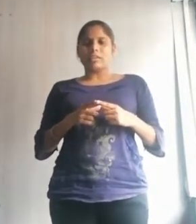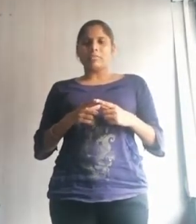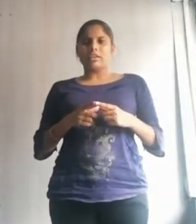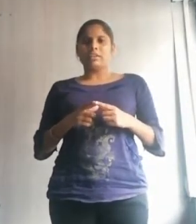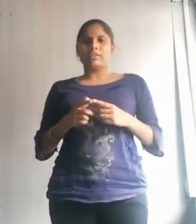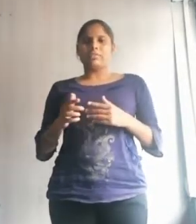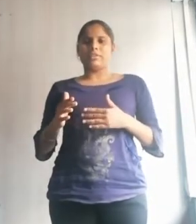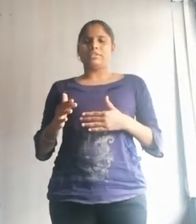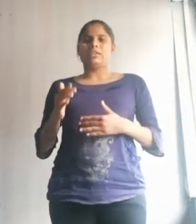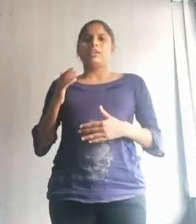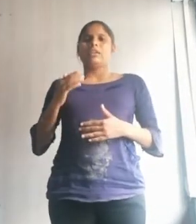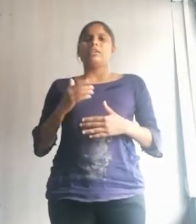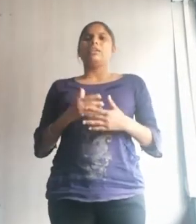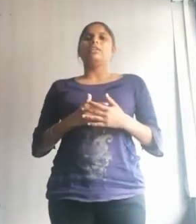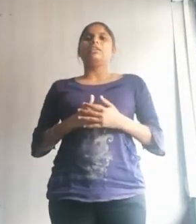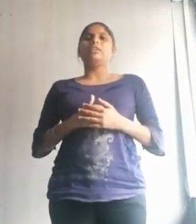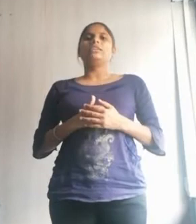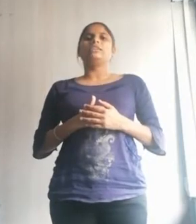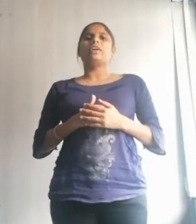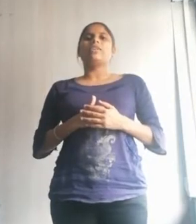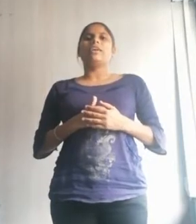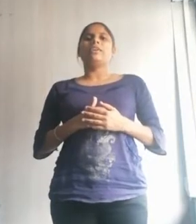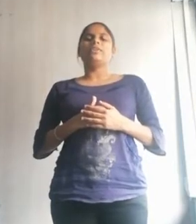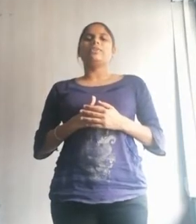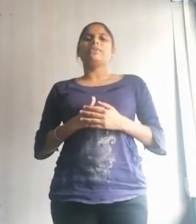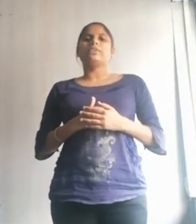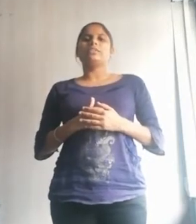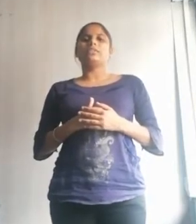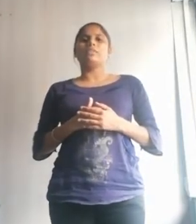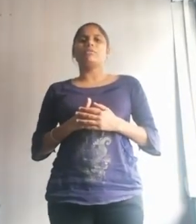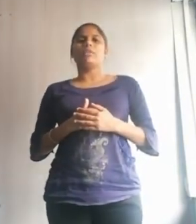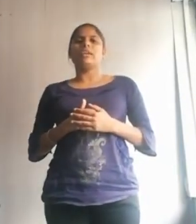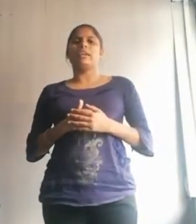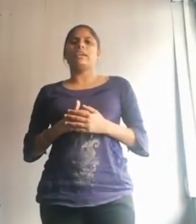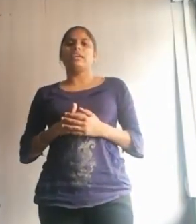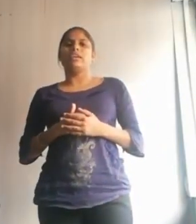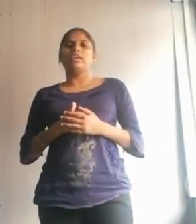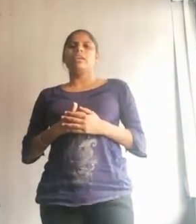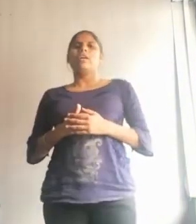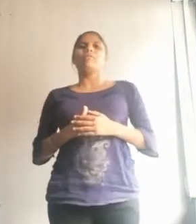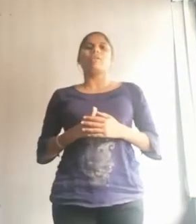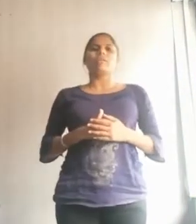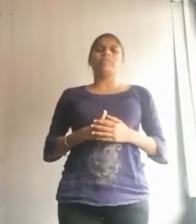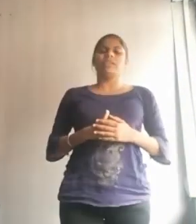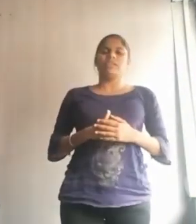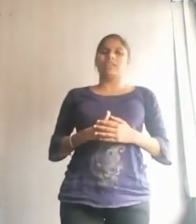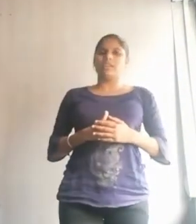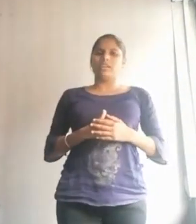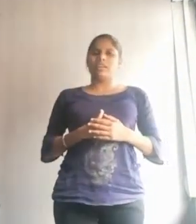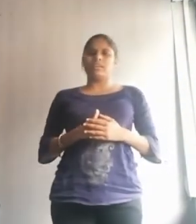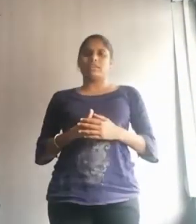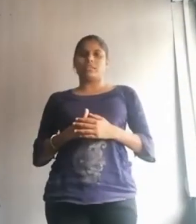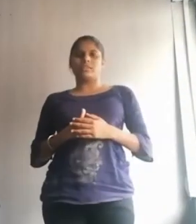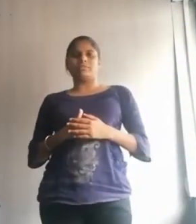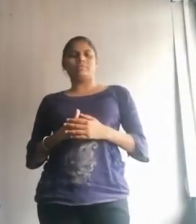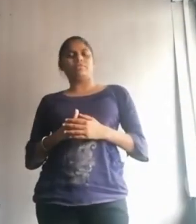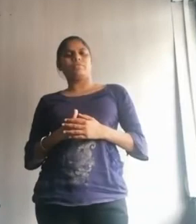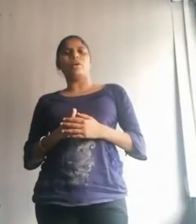iterable interface. In Java 8 features, the for method 8 for